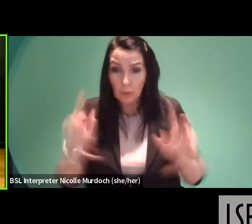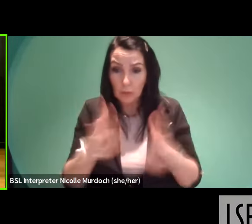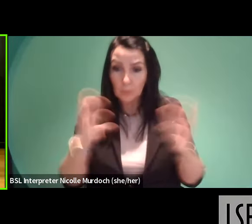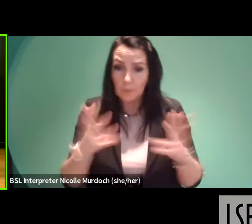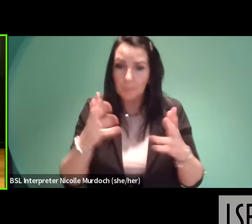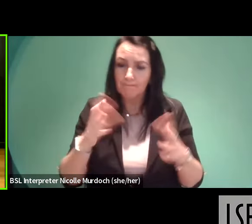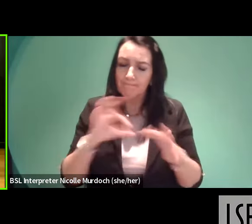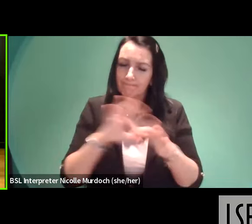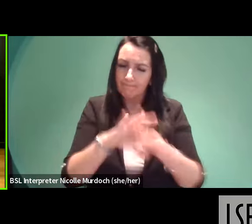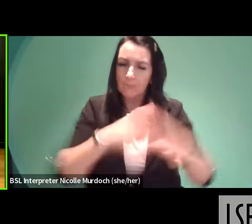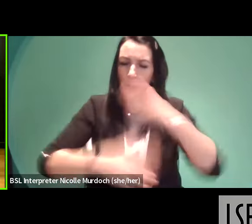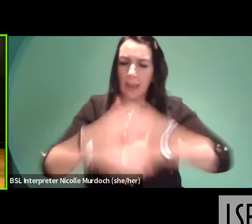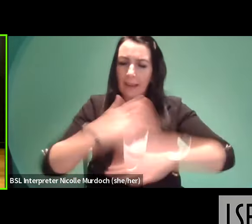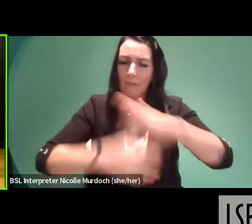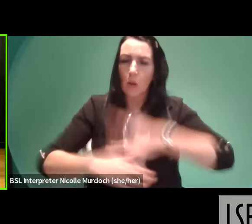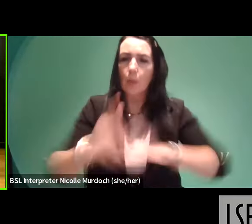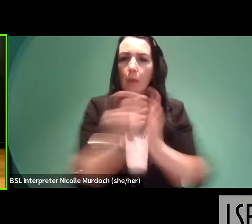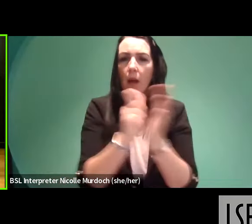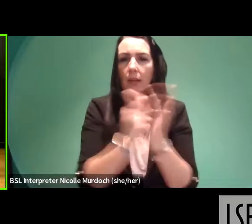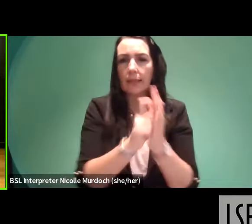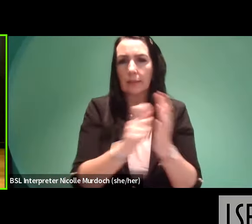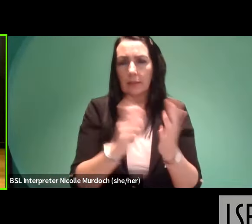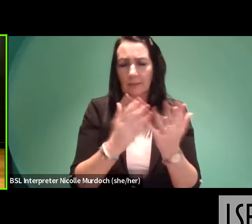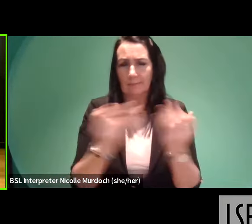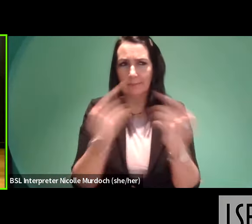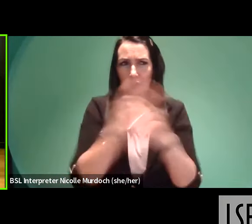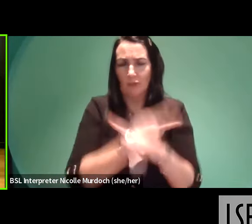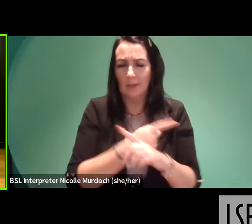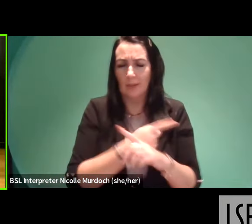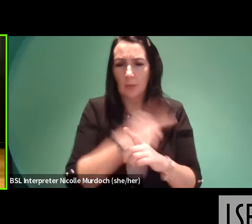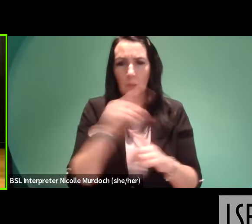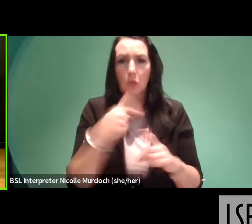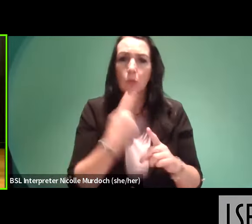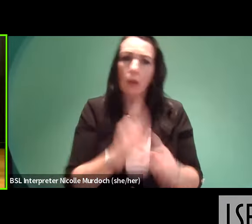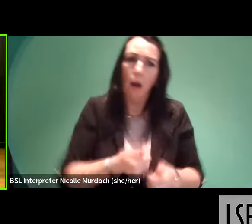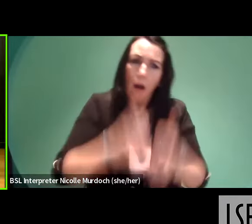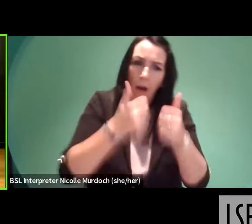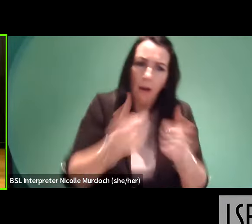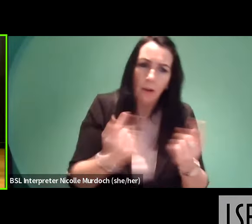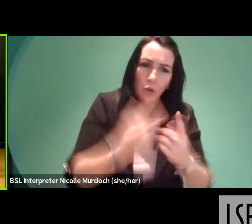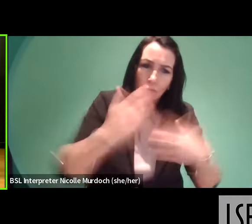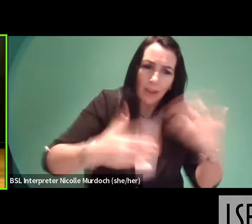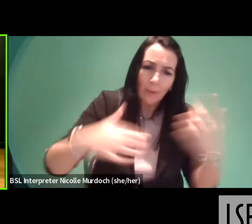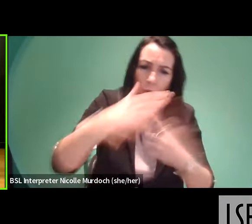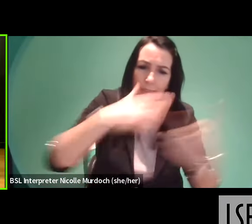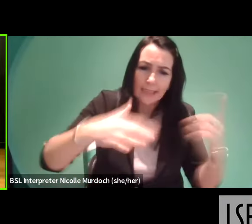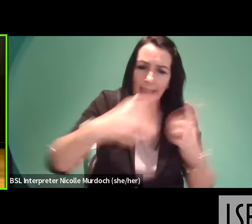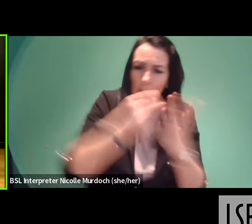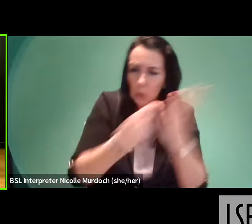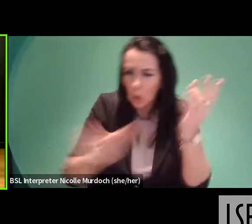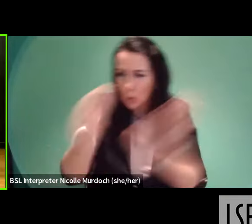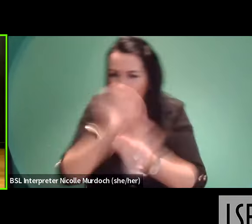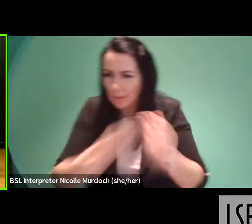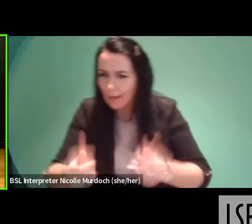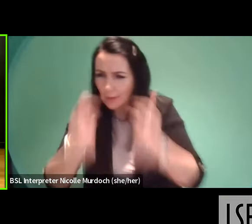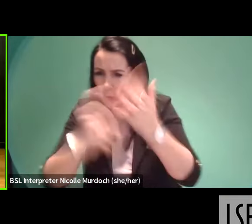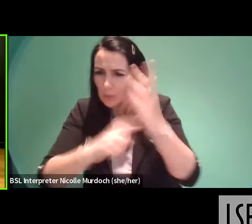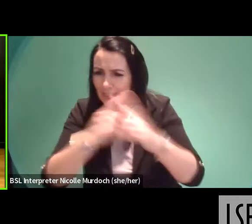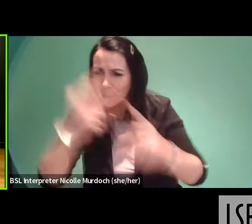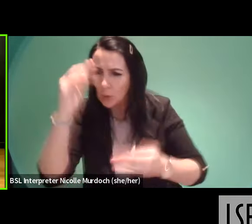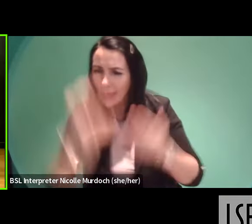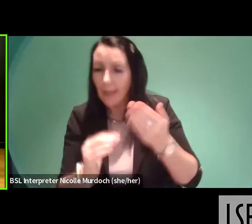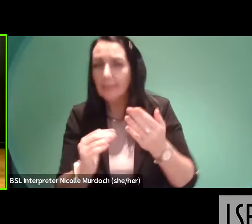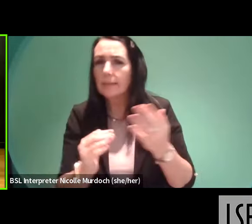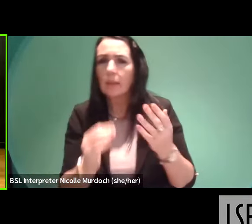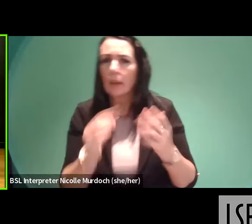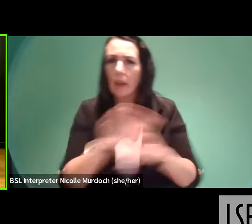market in a really bizarre way. You know, we don't say you're doing a good thing for society or the economy, therefore maybe we'll tax you a bit less. And if you're not doing